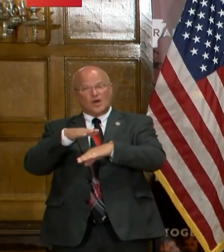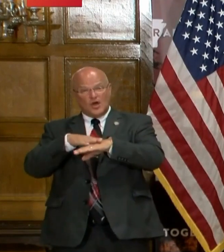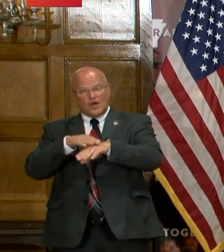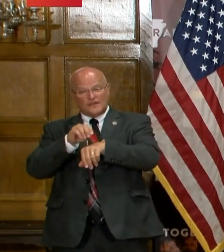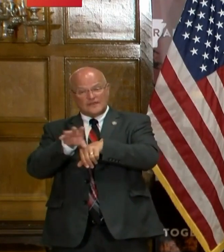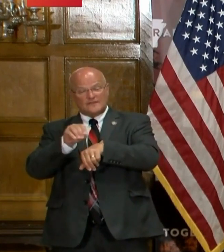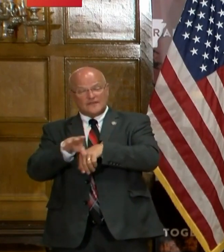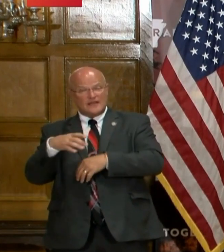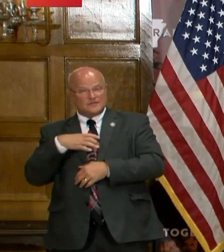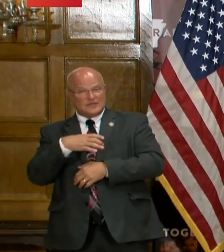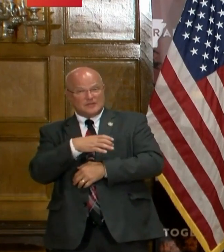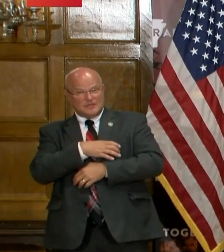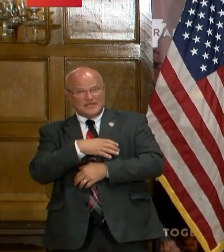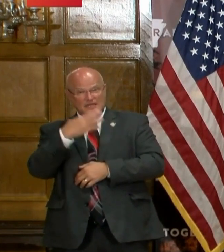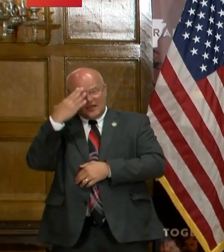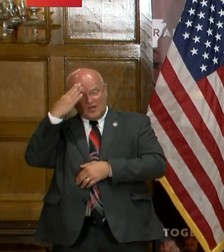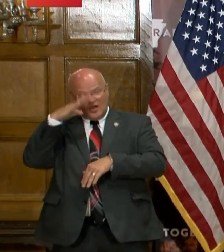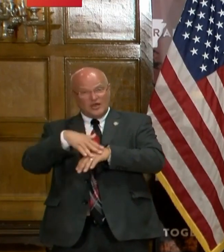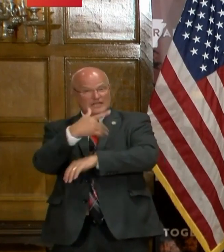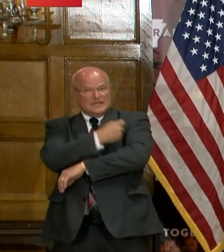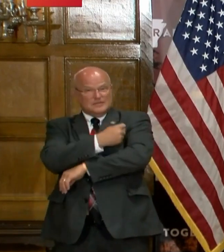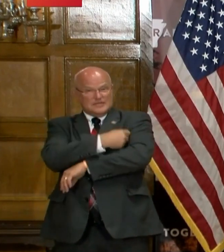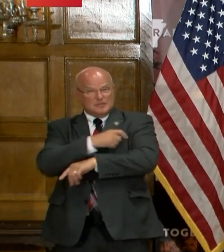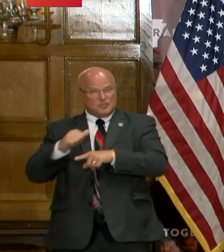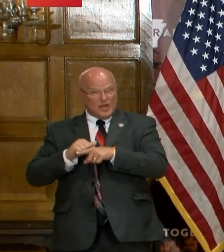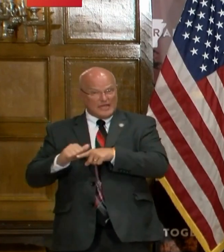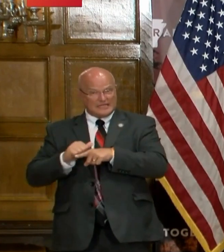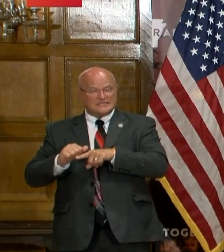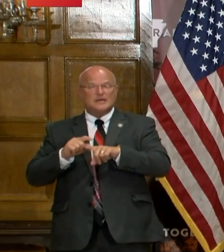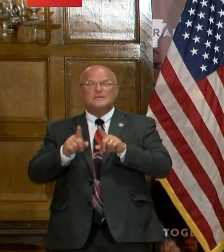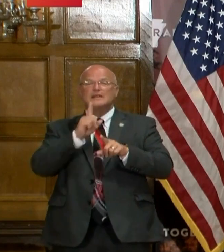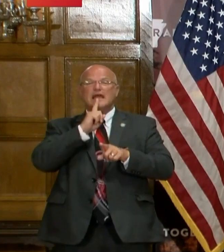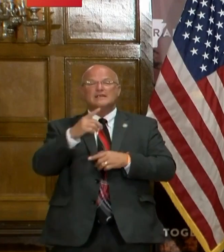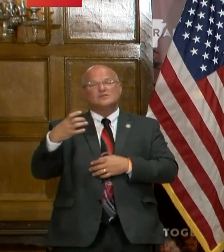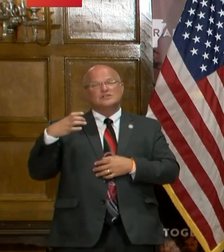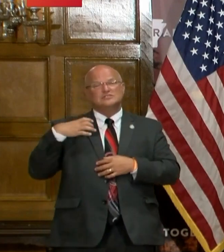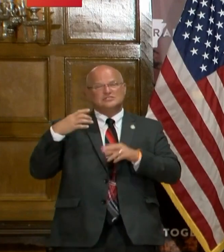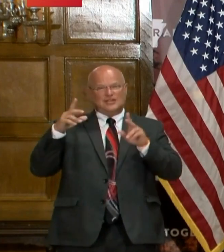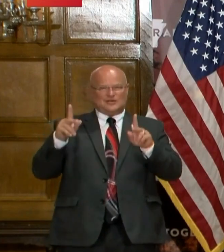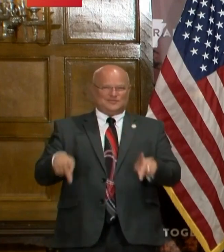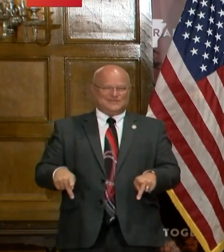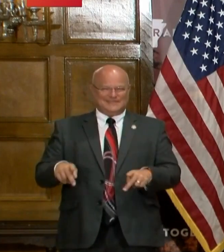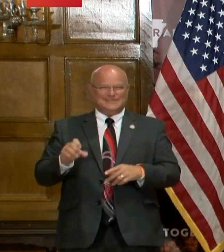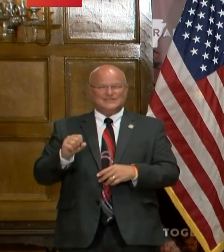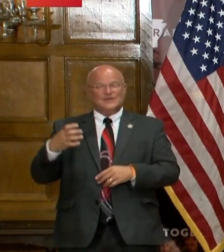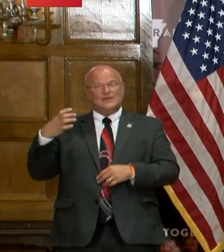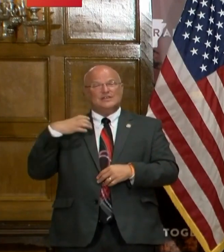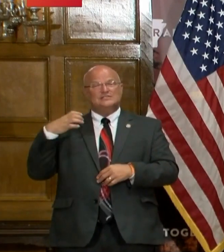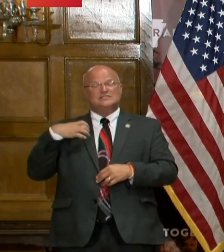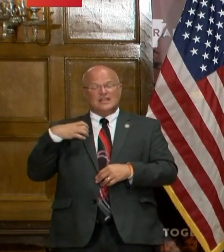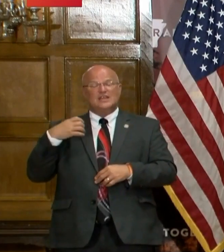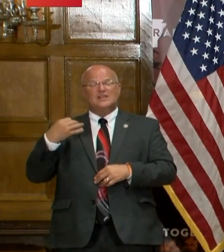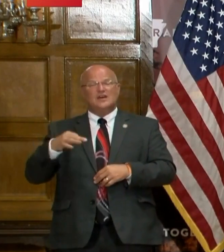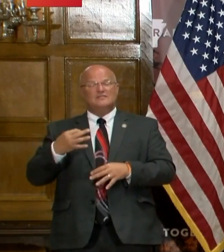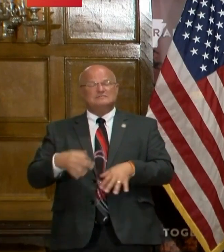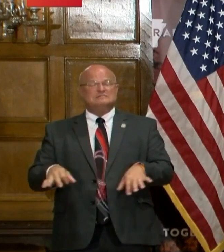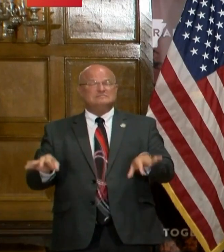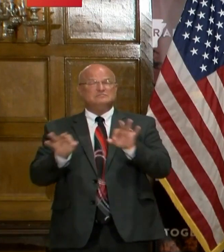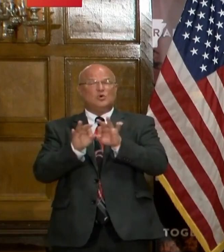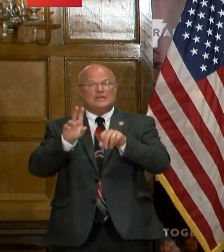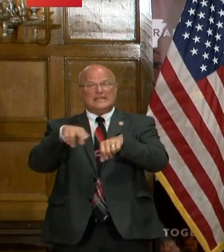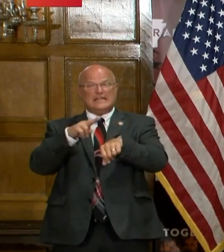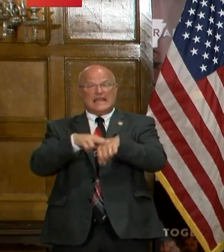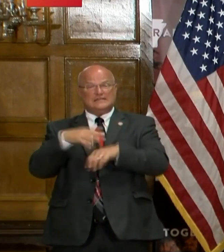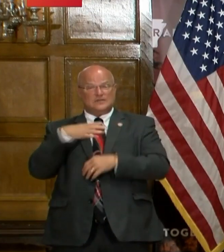the Advisory Committee on Immunization Practices, but he's actually chair of it. So he's chair of a very important